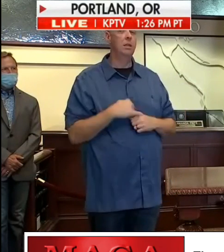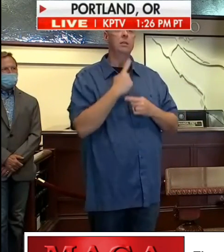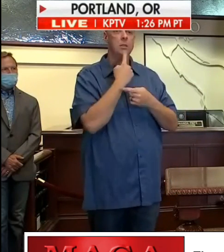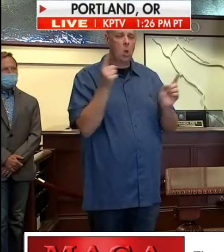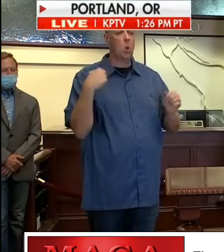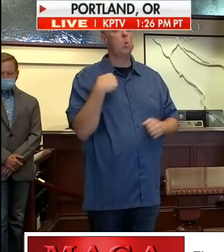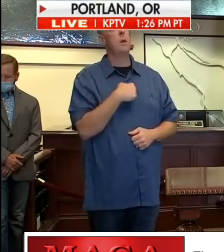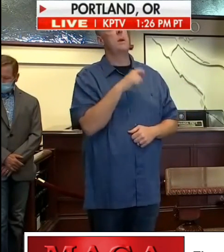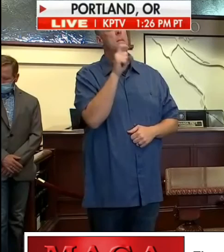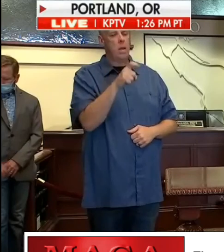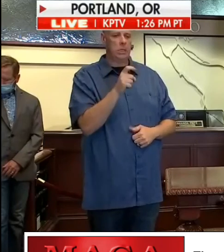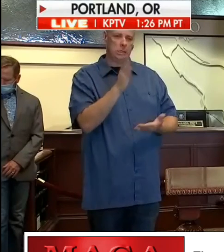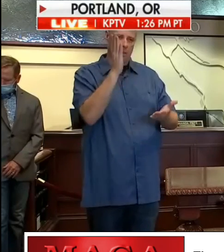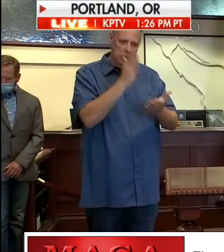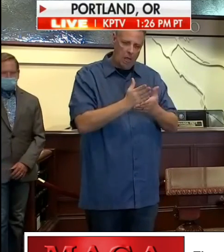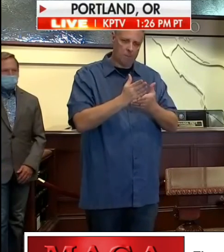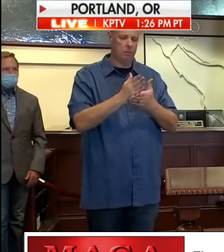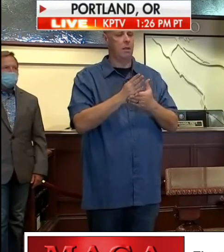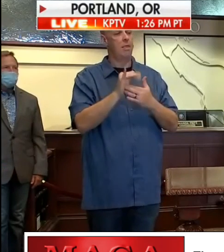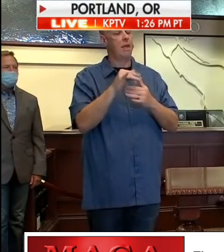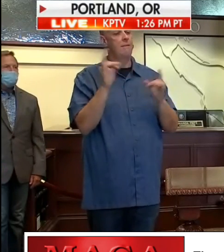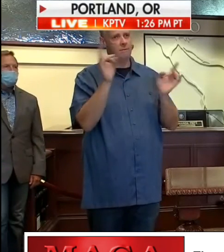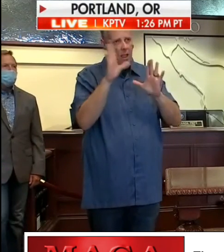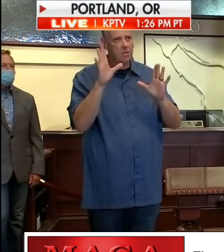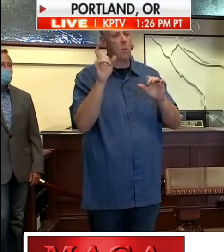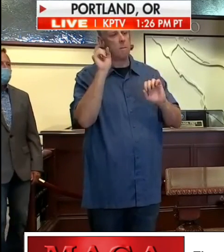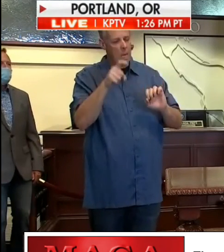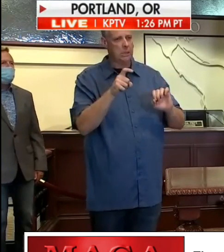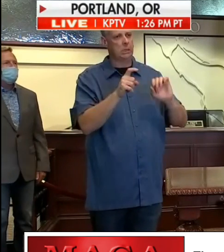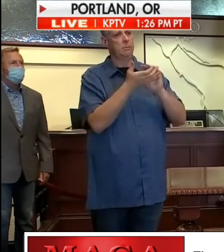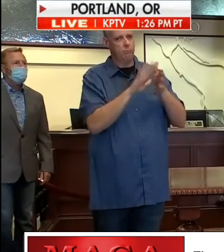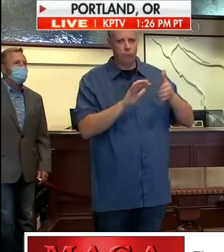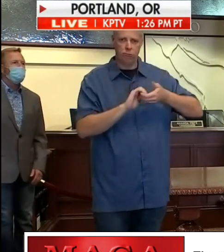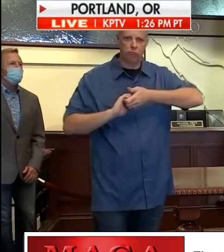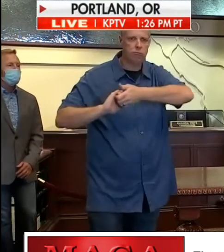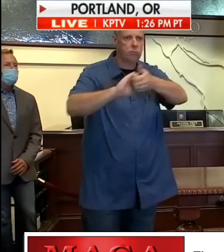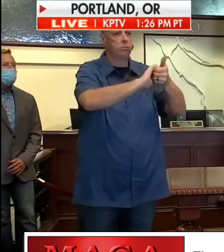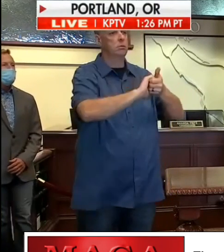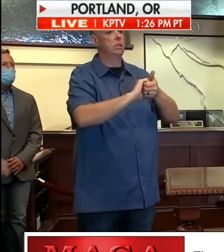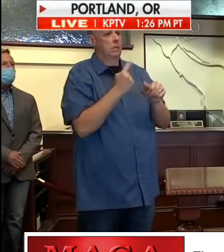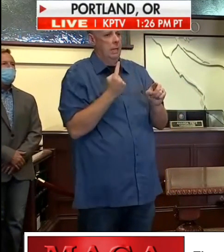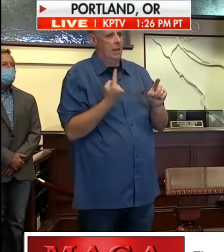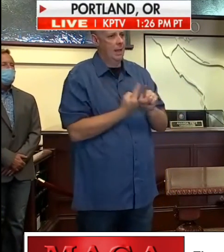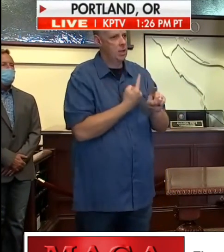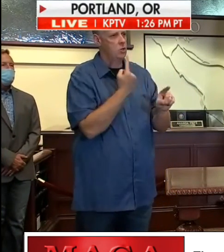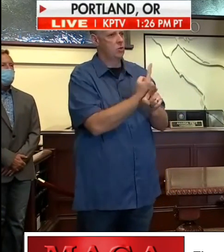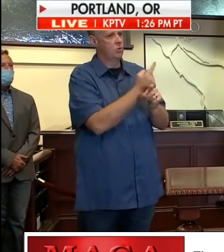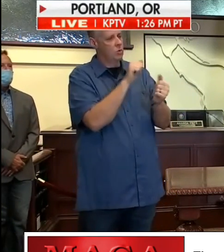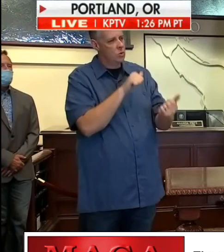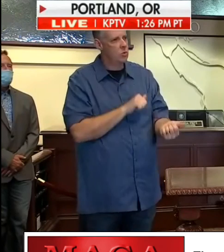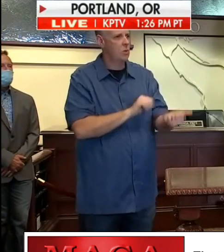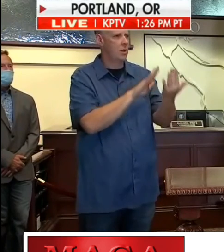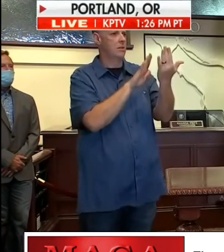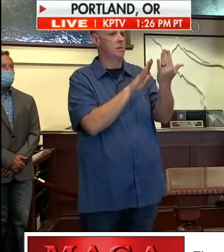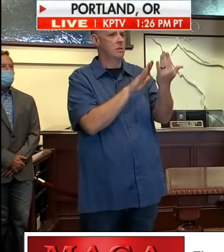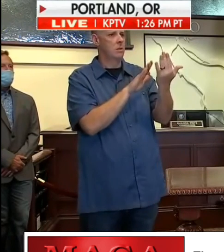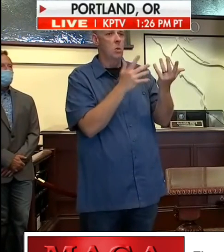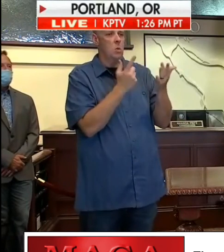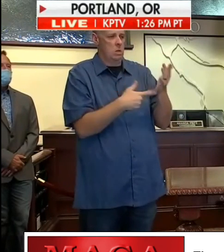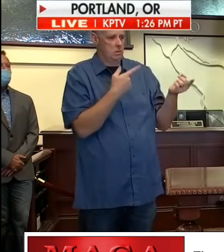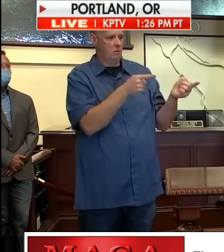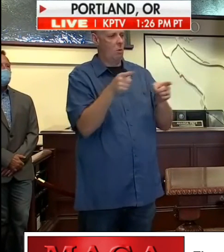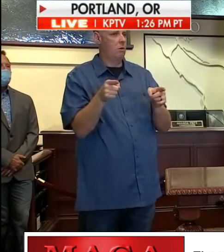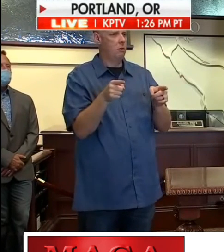we must denounce the violence, that we must work together, that we must accurately address what's going